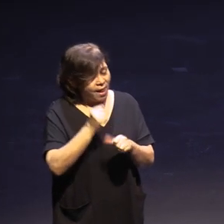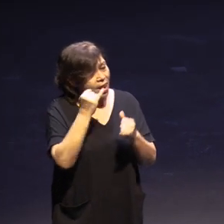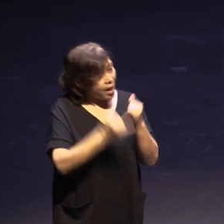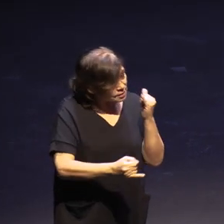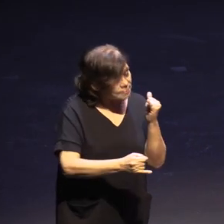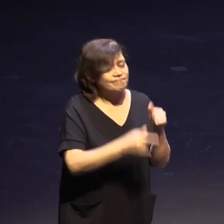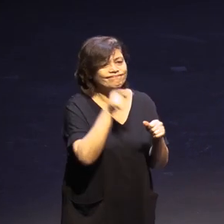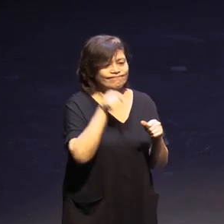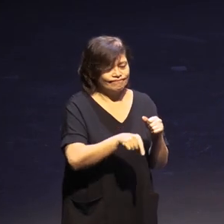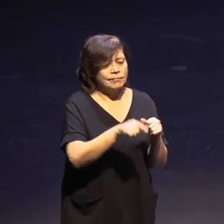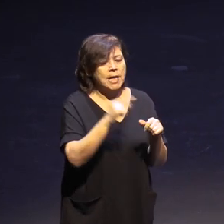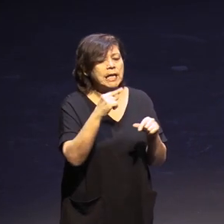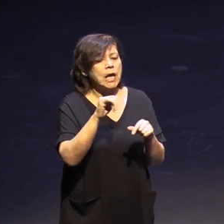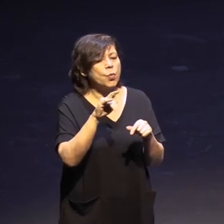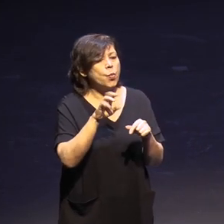sponsor.